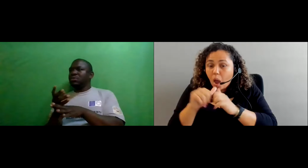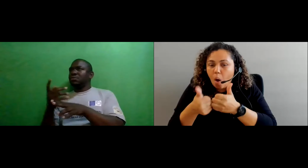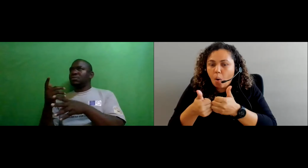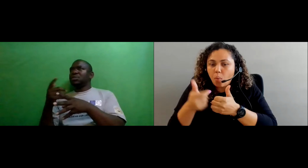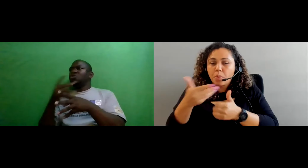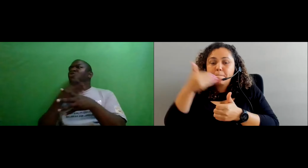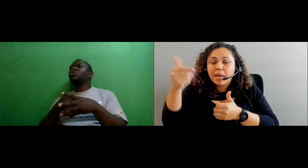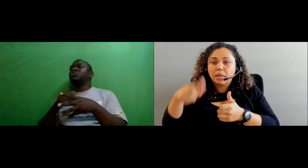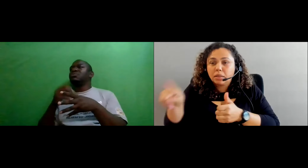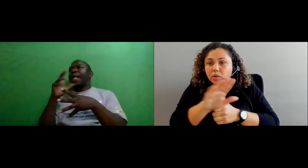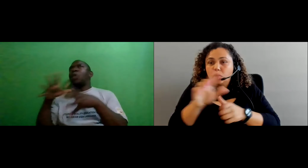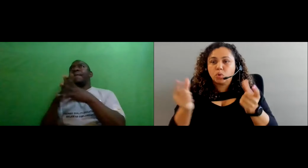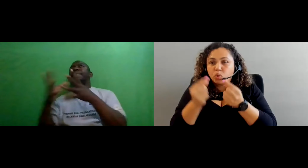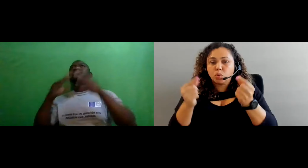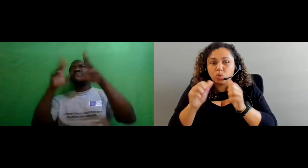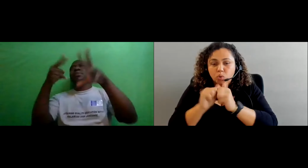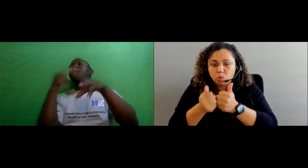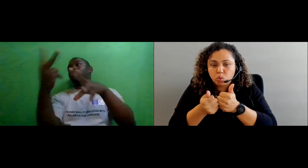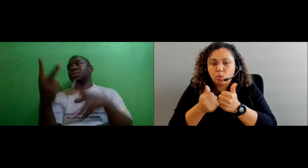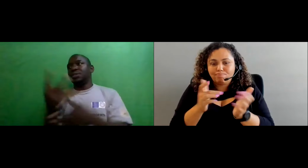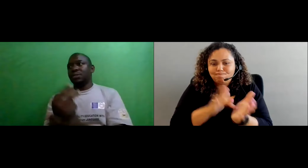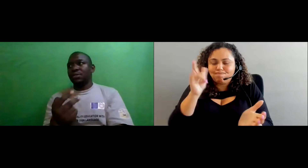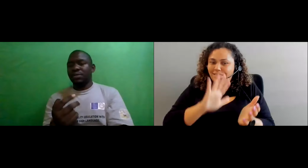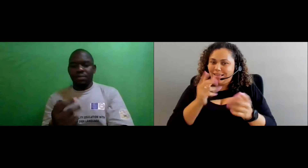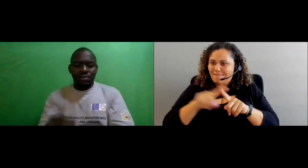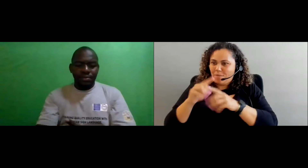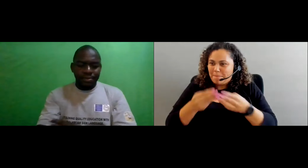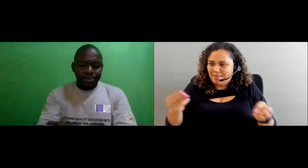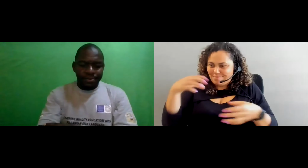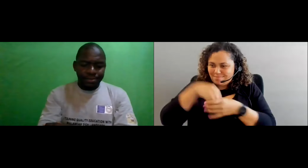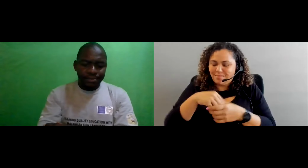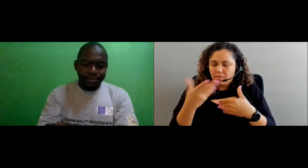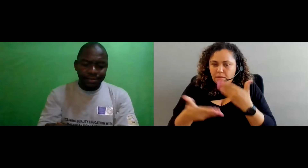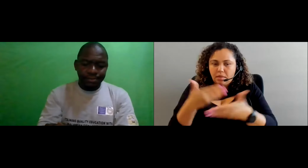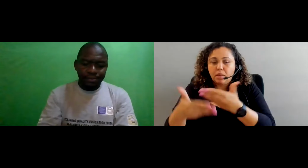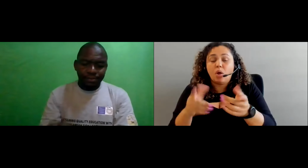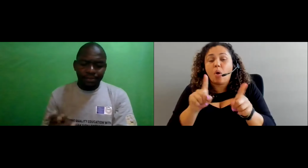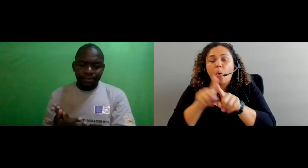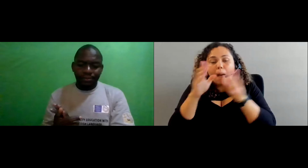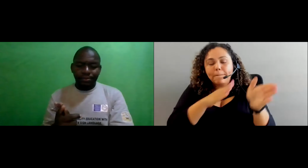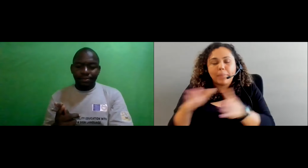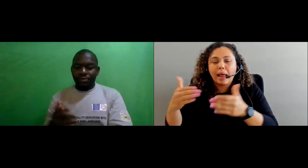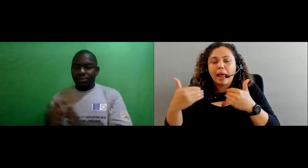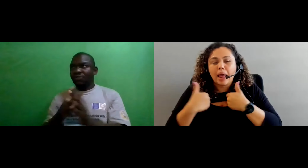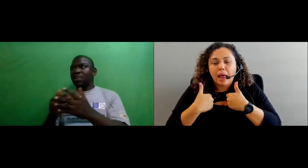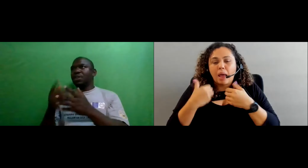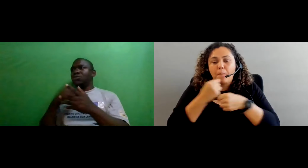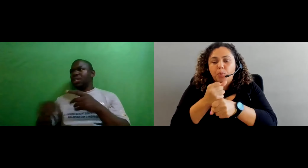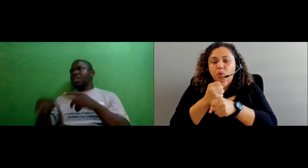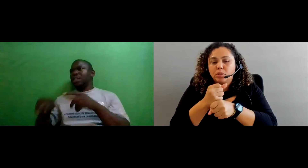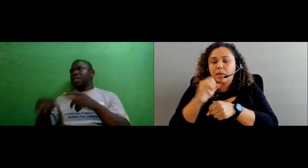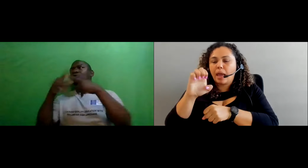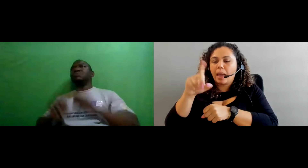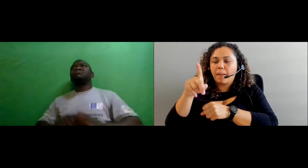could utilize these materials. And we were also planning to have, we also produced the